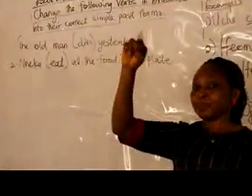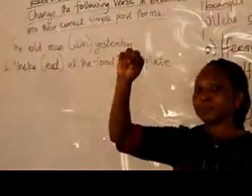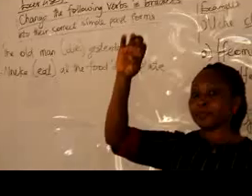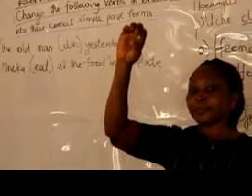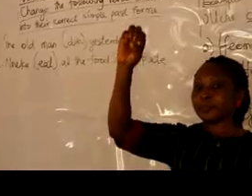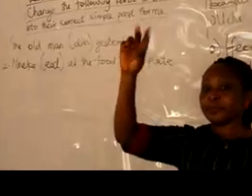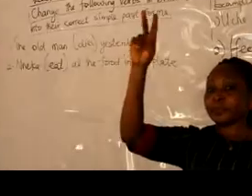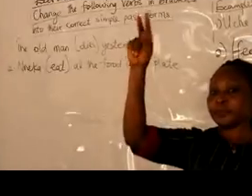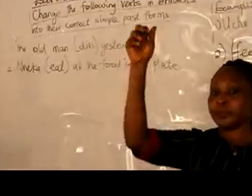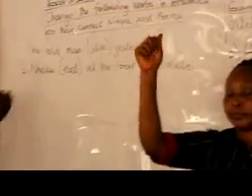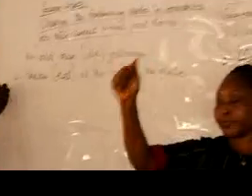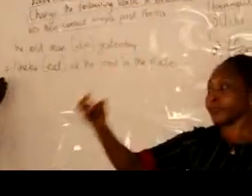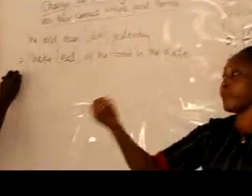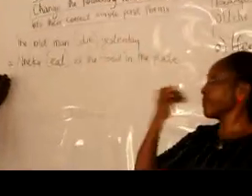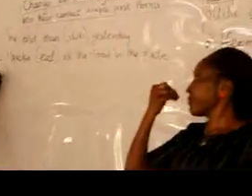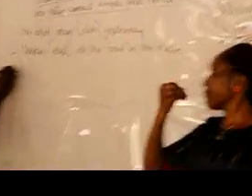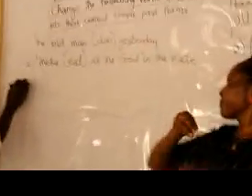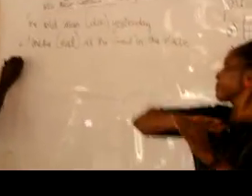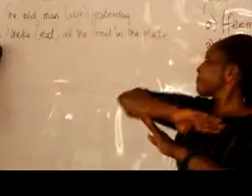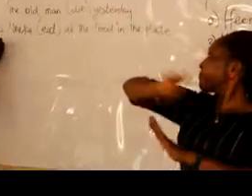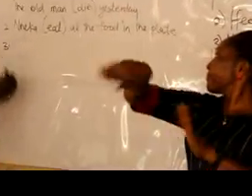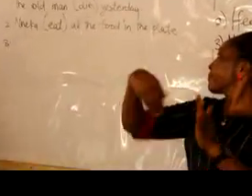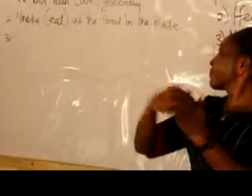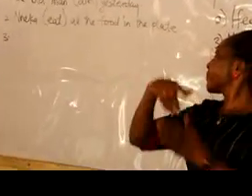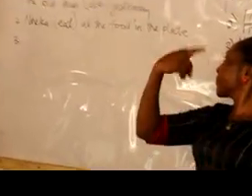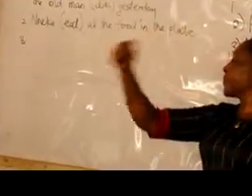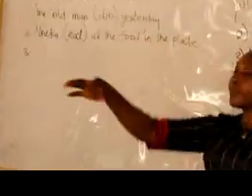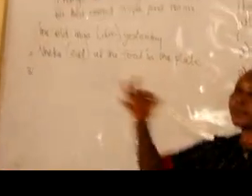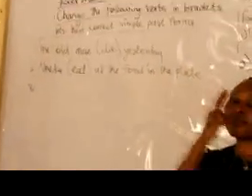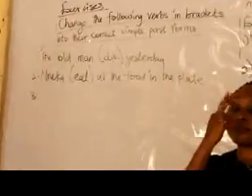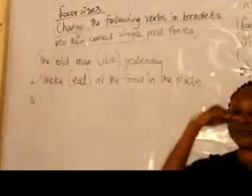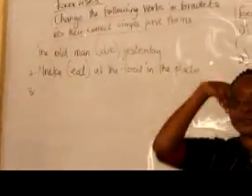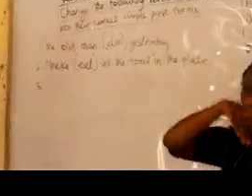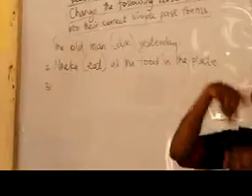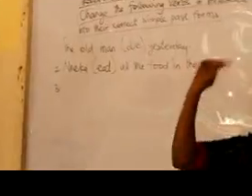All right. Number 3.